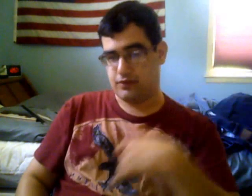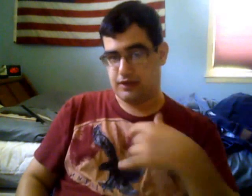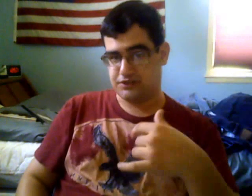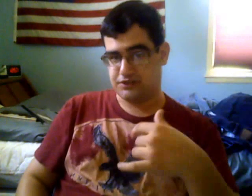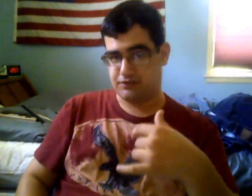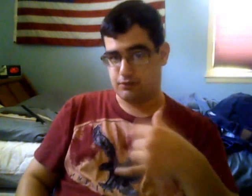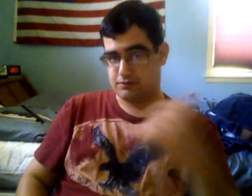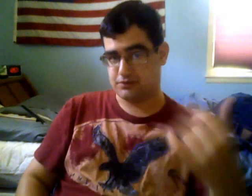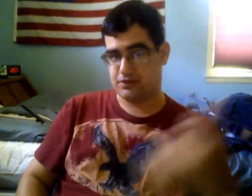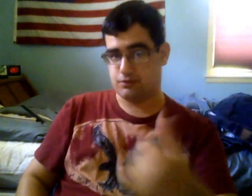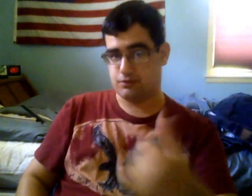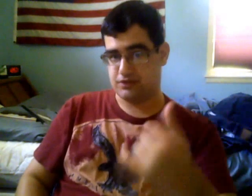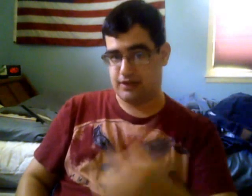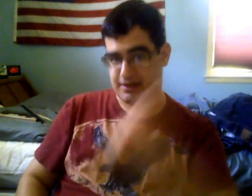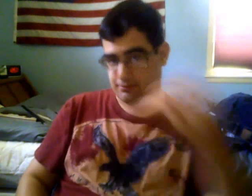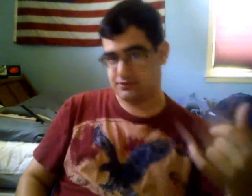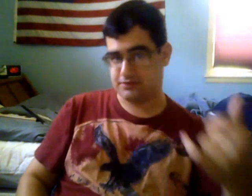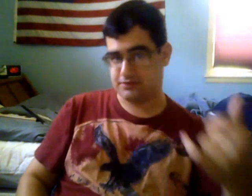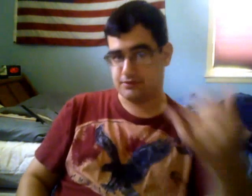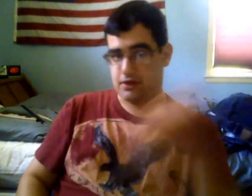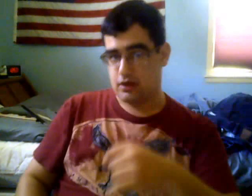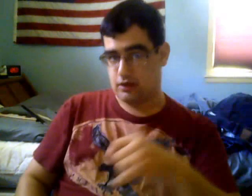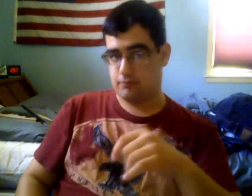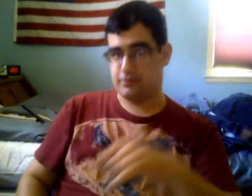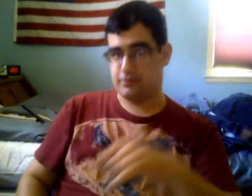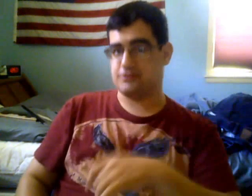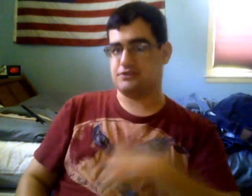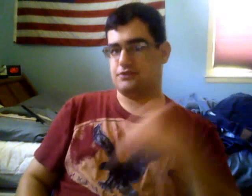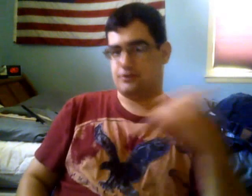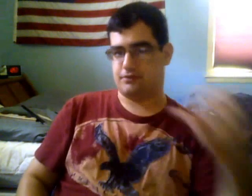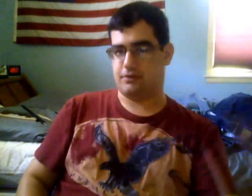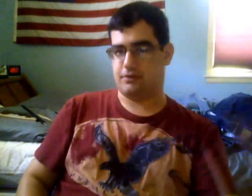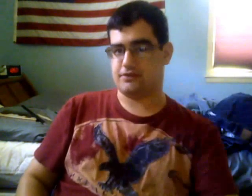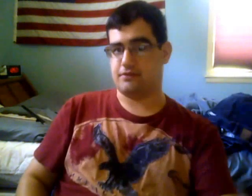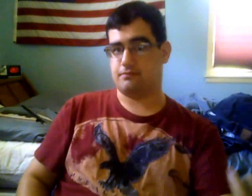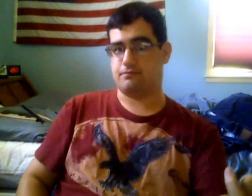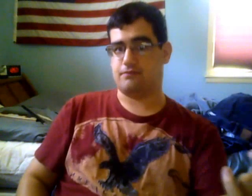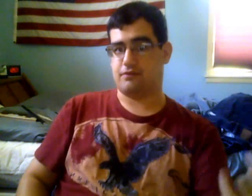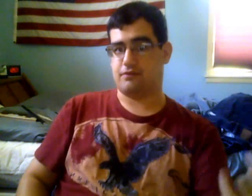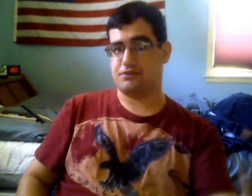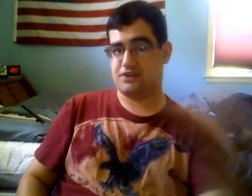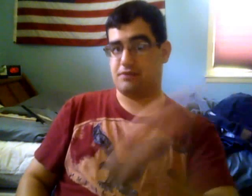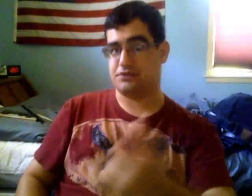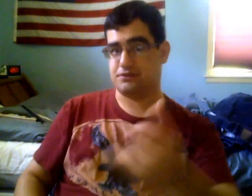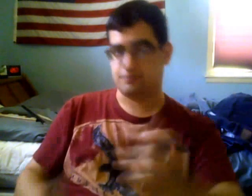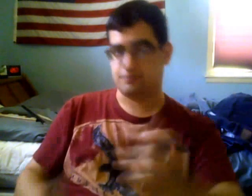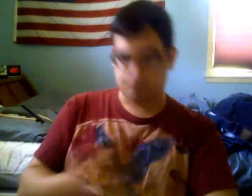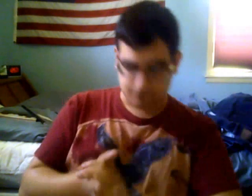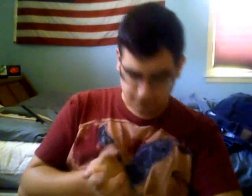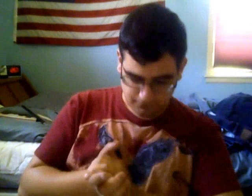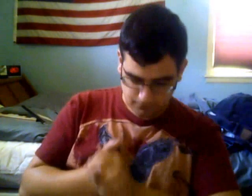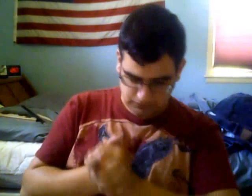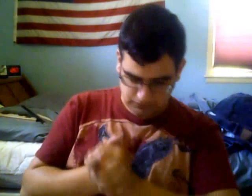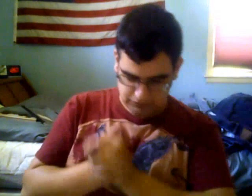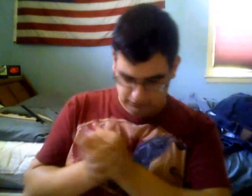the election, even though he was president. He wasn't elected president because he took the place of a resigned president. So he